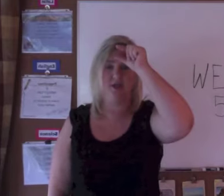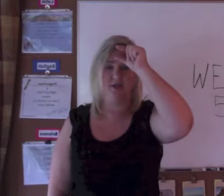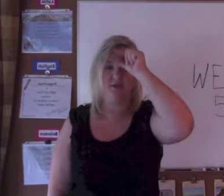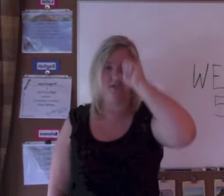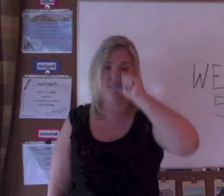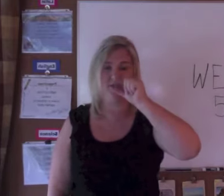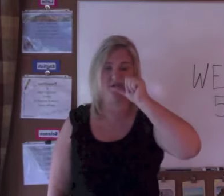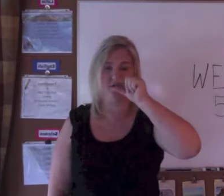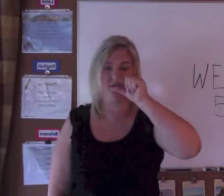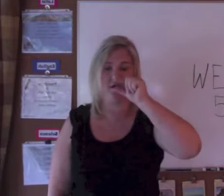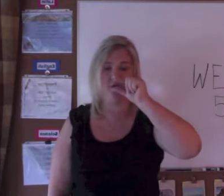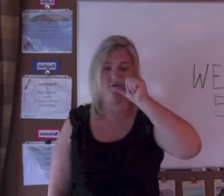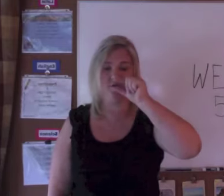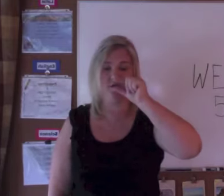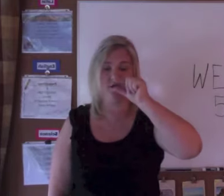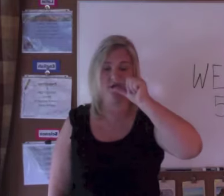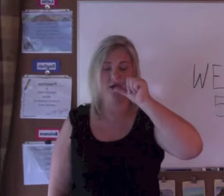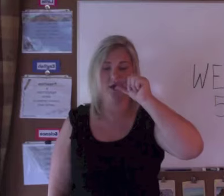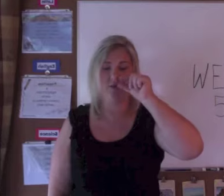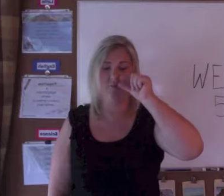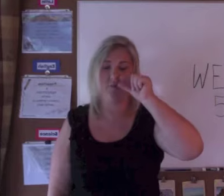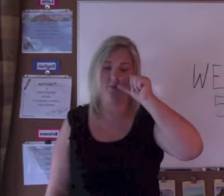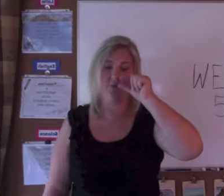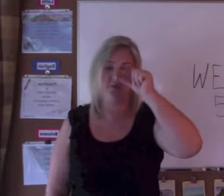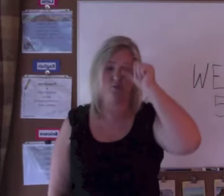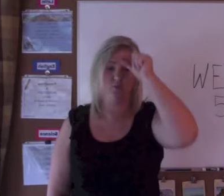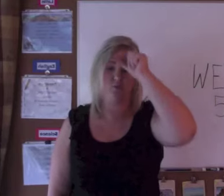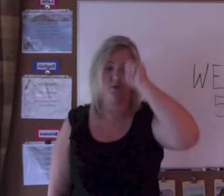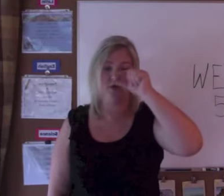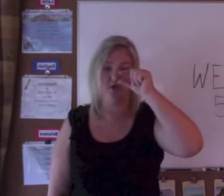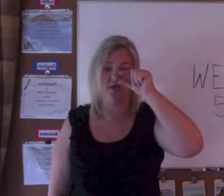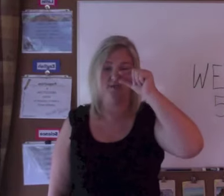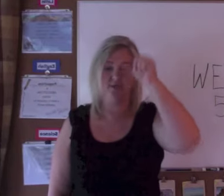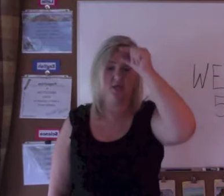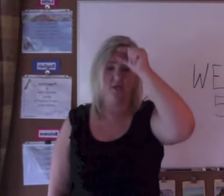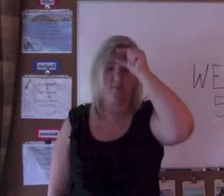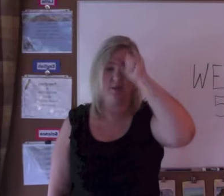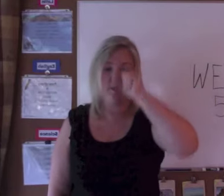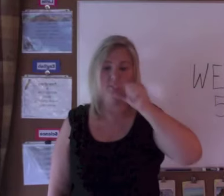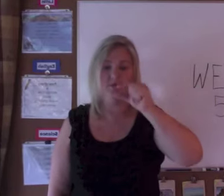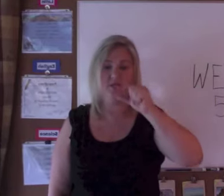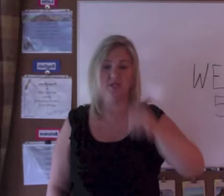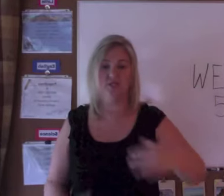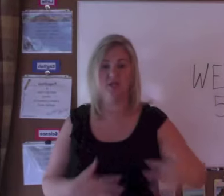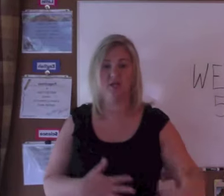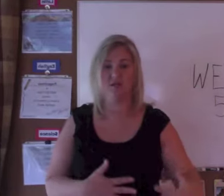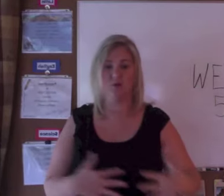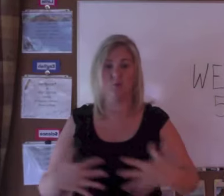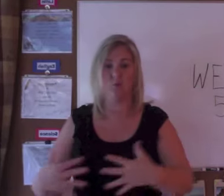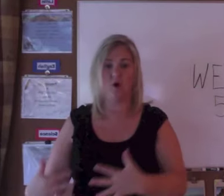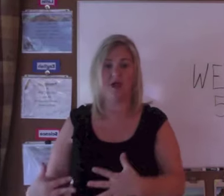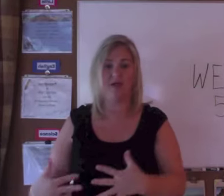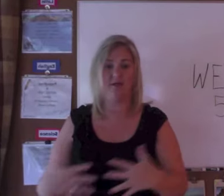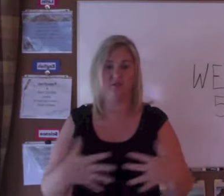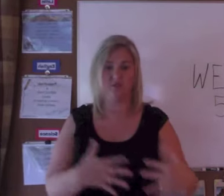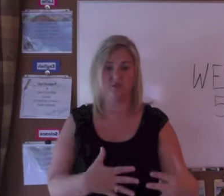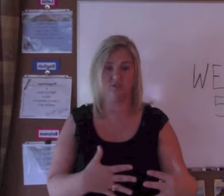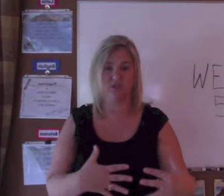it slides down your nose. The Peloponnesian Wars were in Greece. Peloponnesian, and these are war hands, the two sides